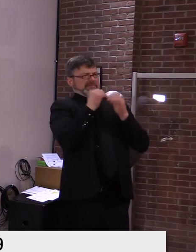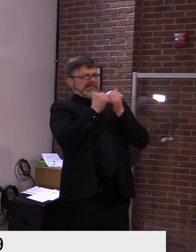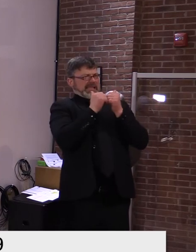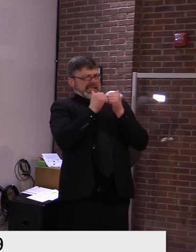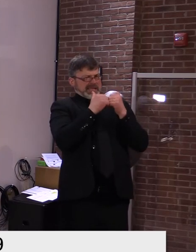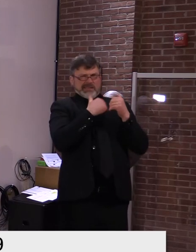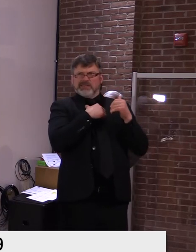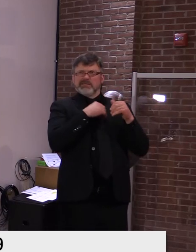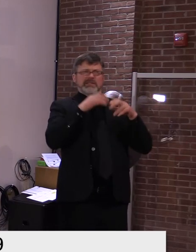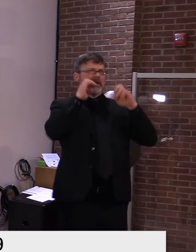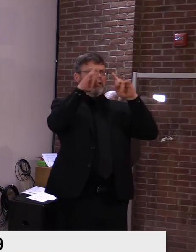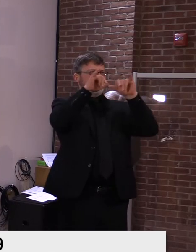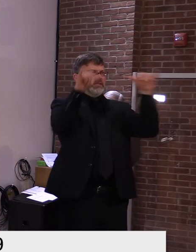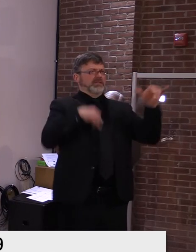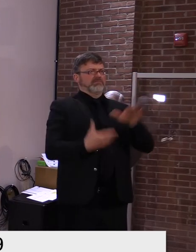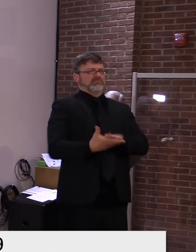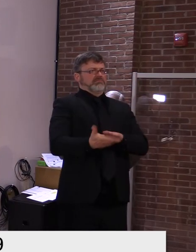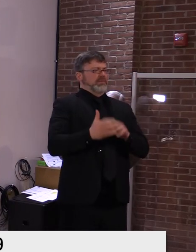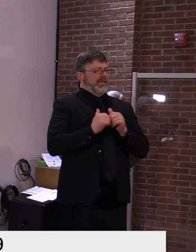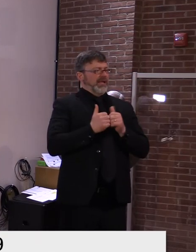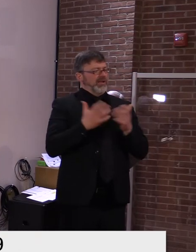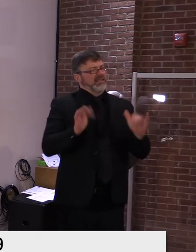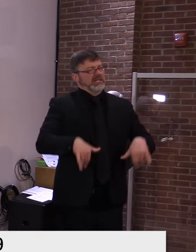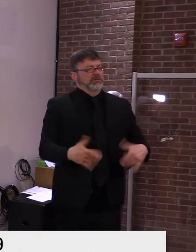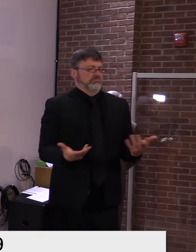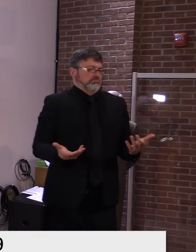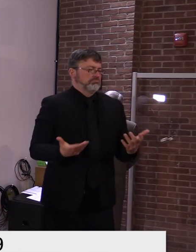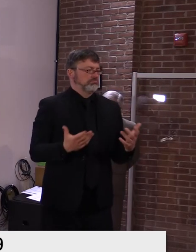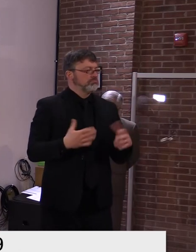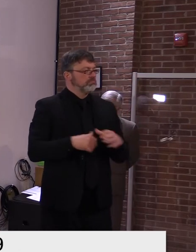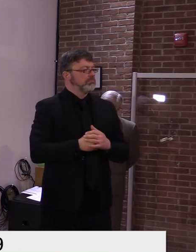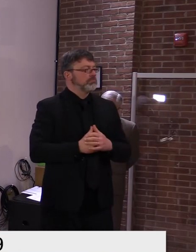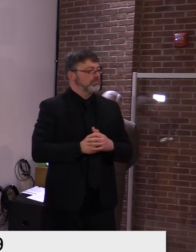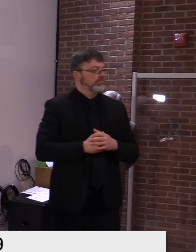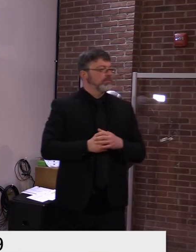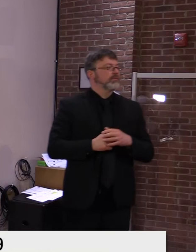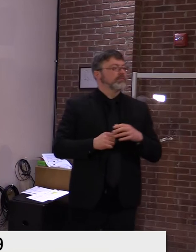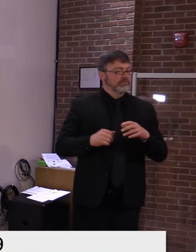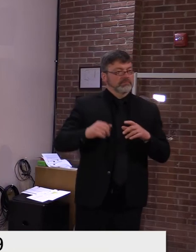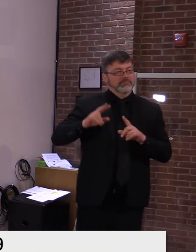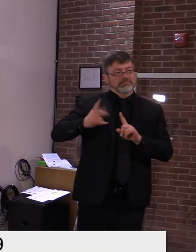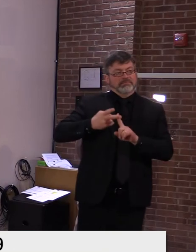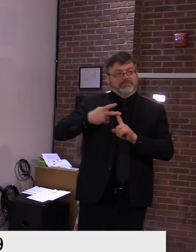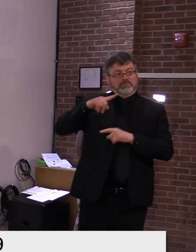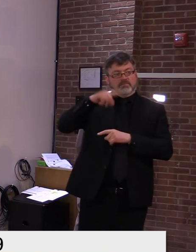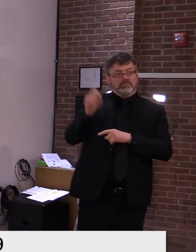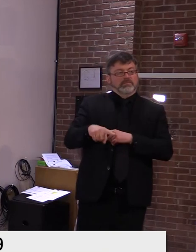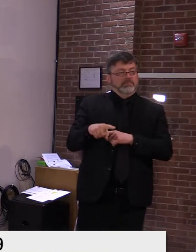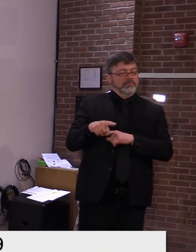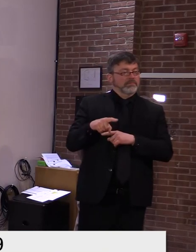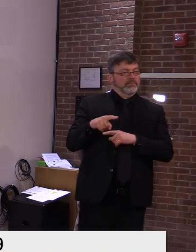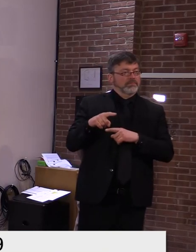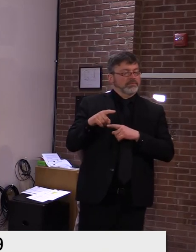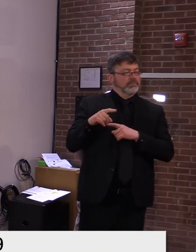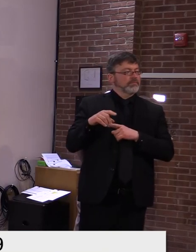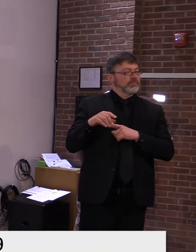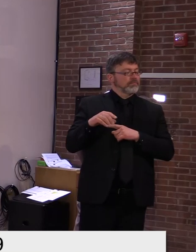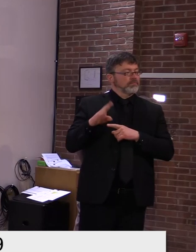Thank you. I had one question that seems to be one of those things that has to be